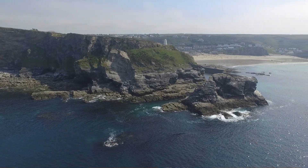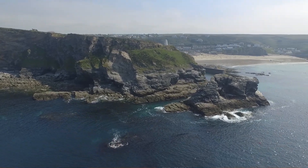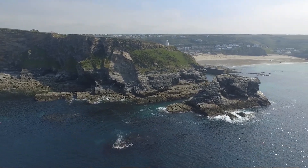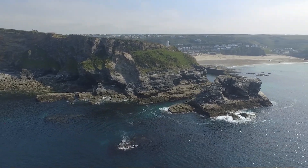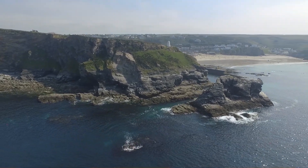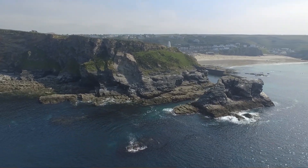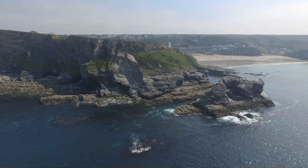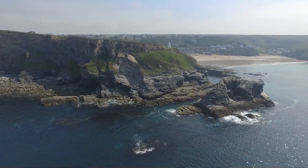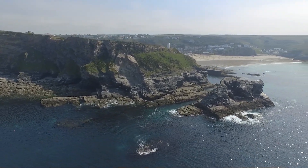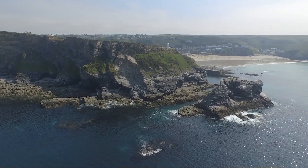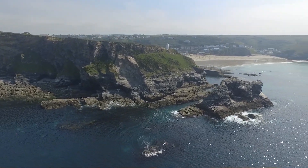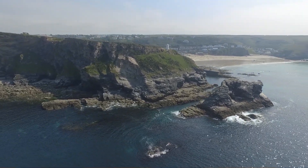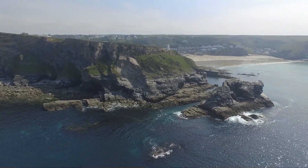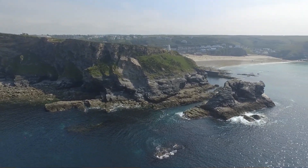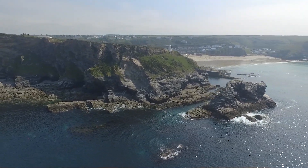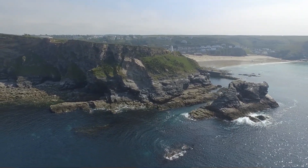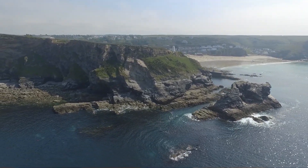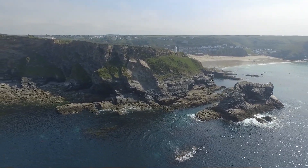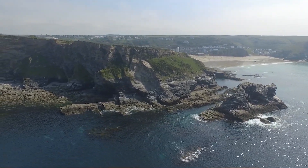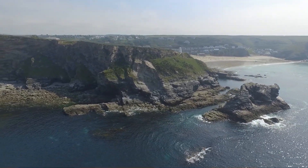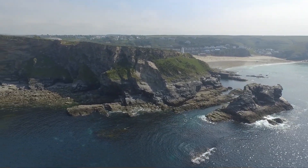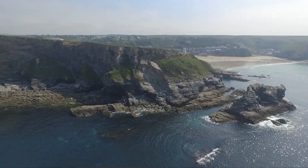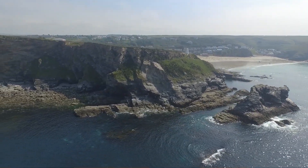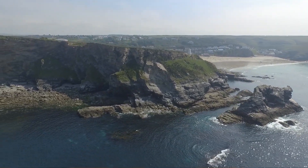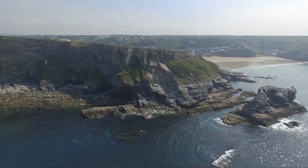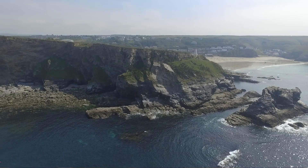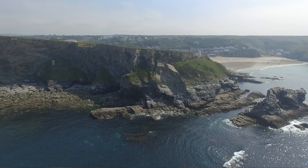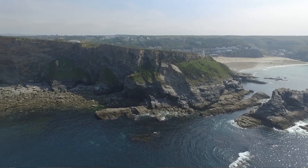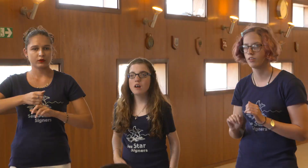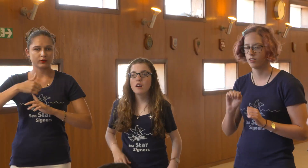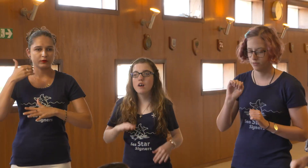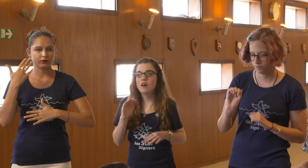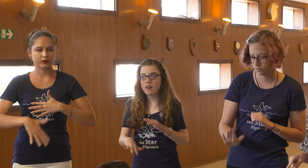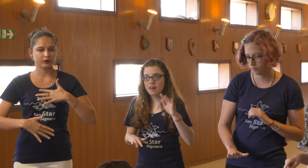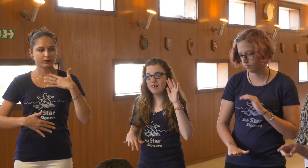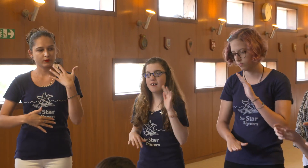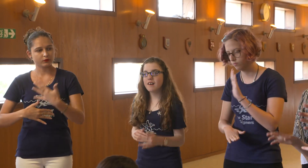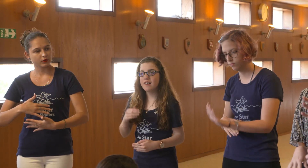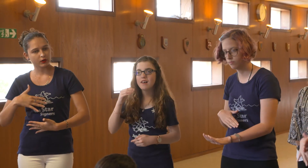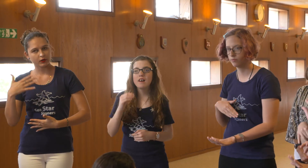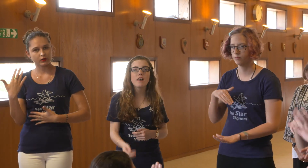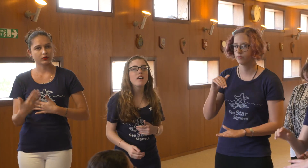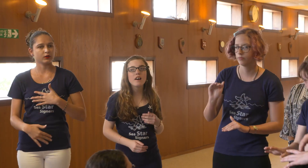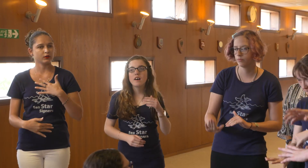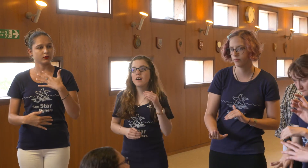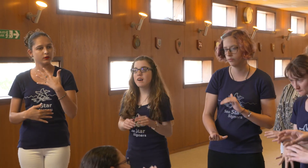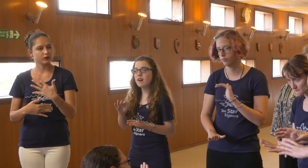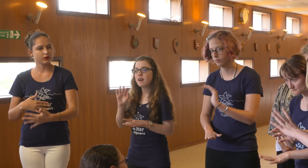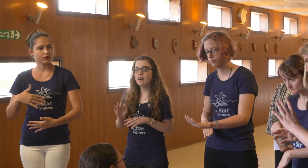my head saying, you'll never reach it. Every step I'm taking,